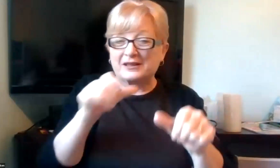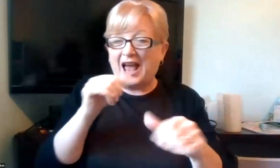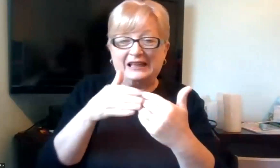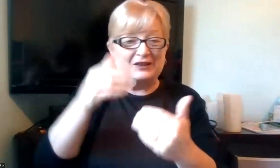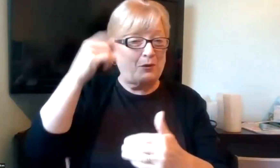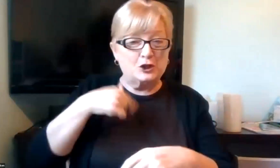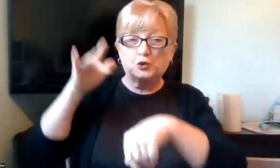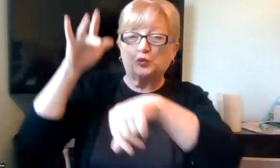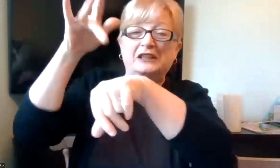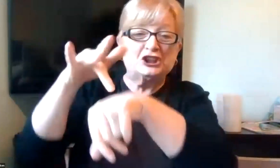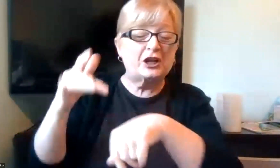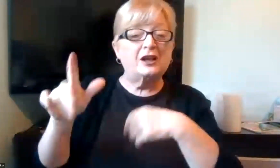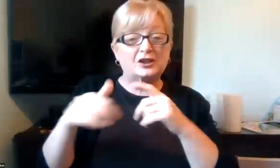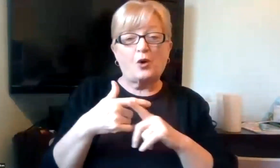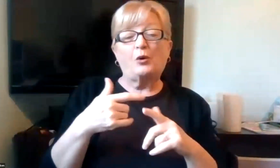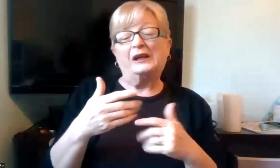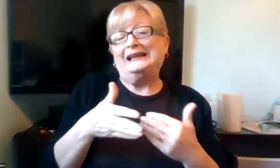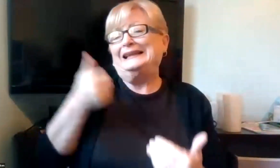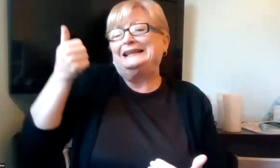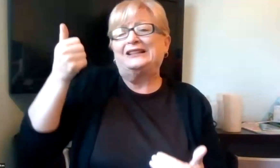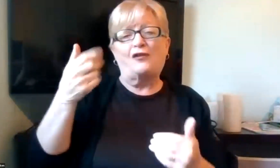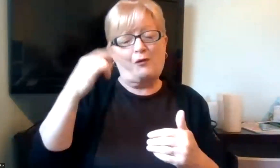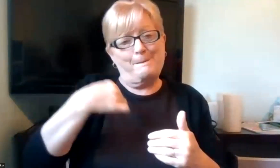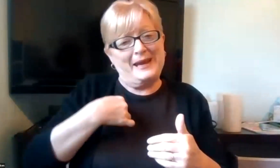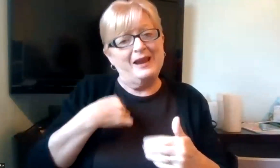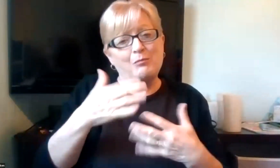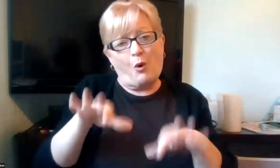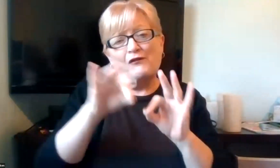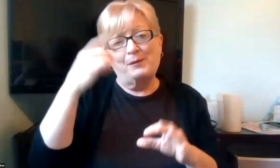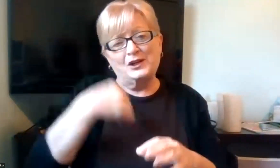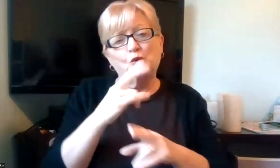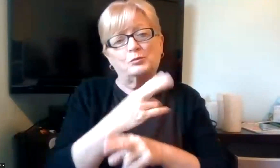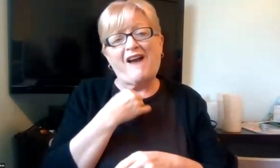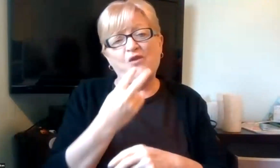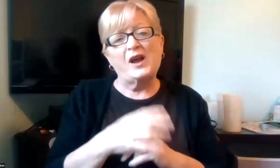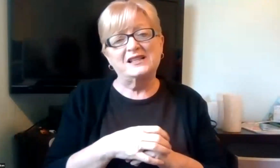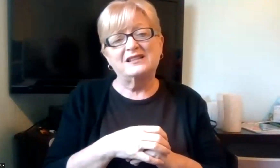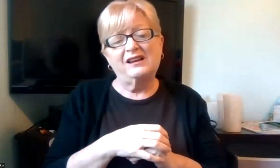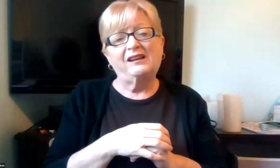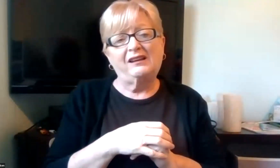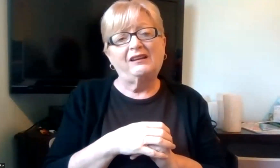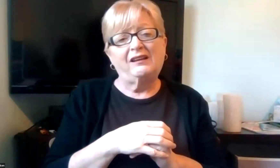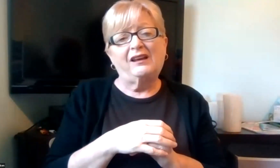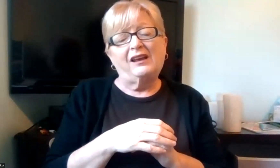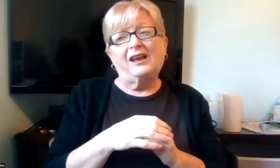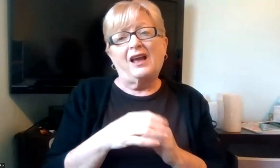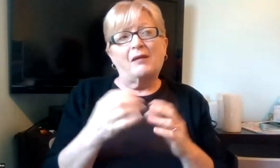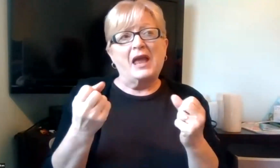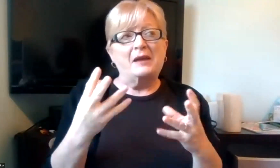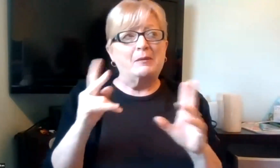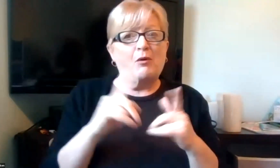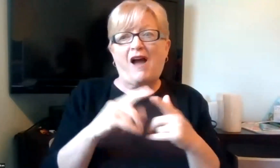being able to use your voice is so important to me. And there's so many people that we've worked with that maybe for whatever